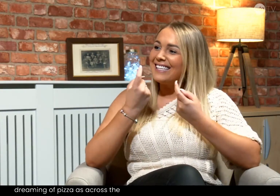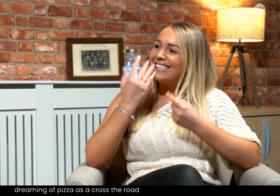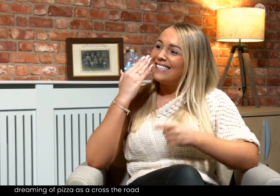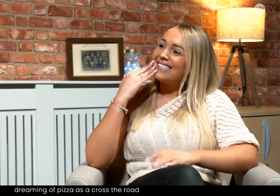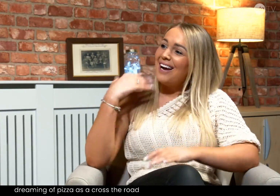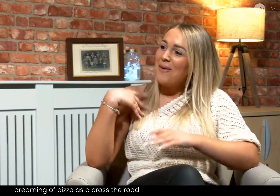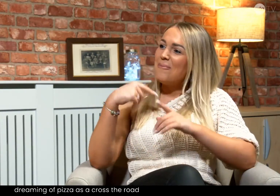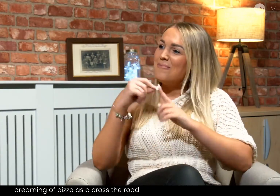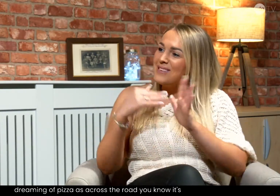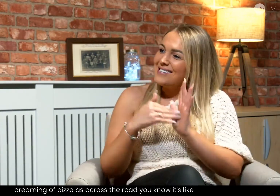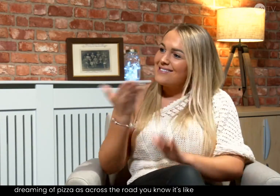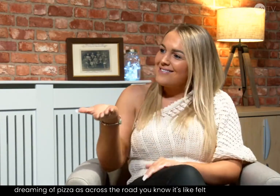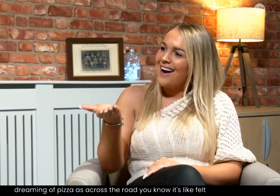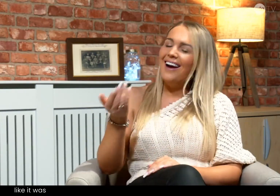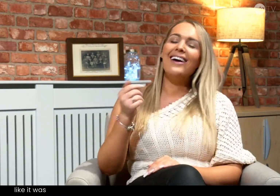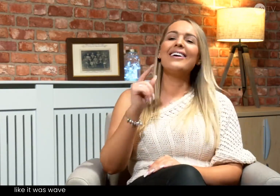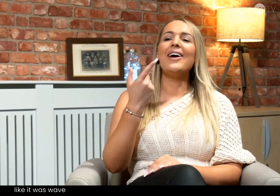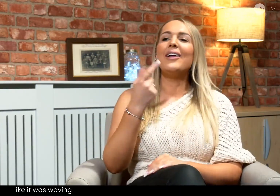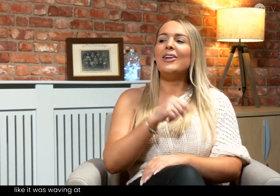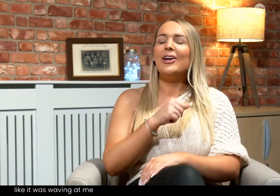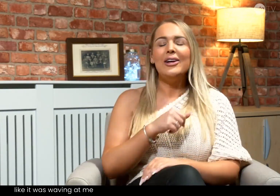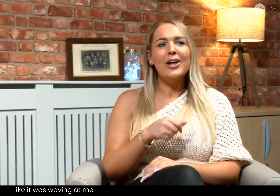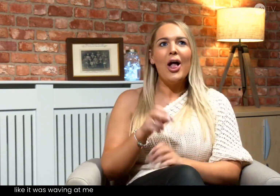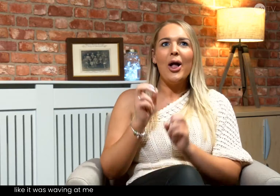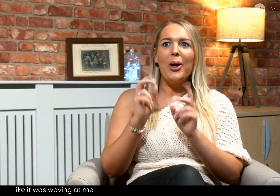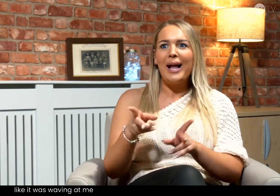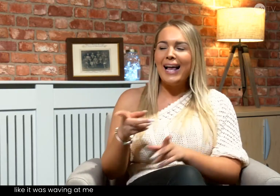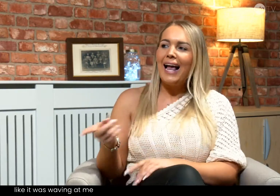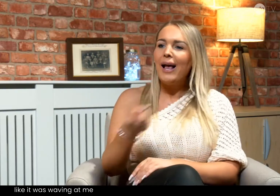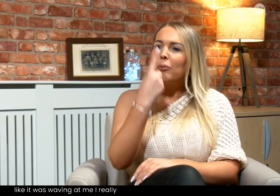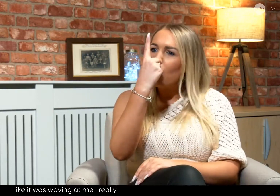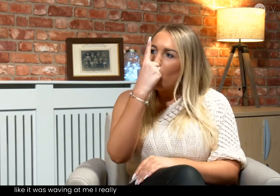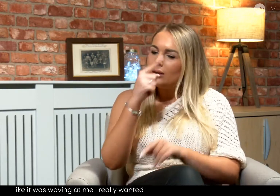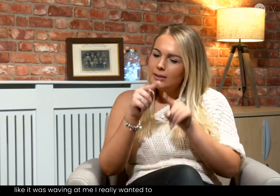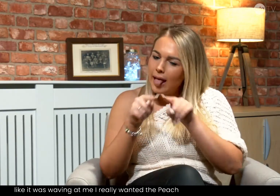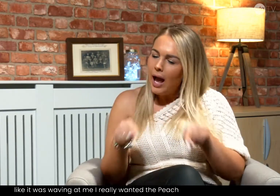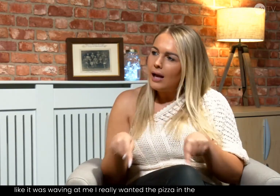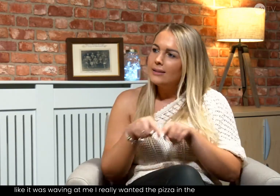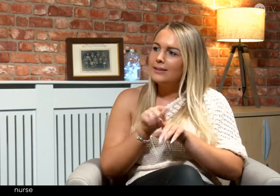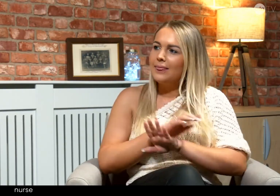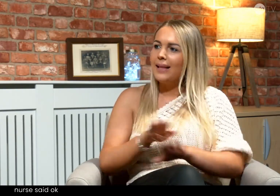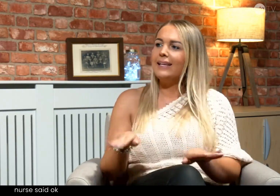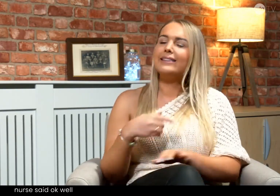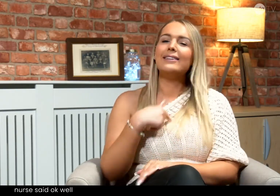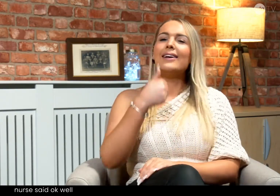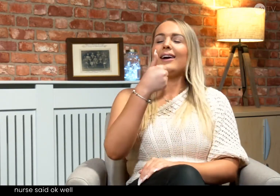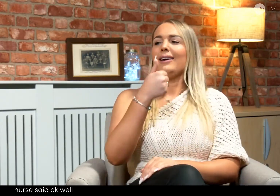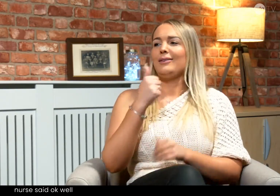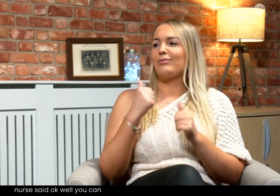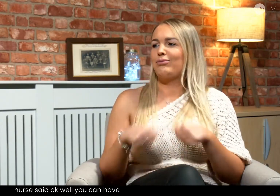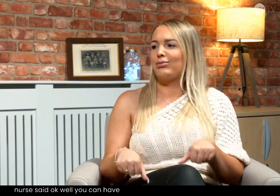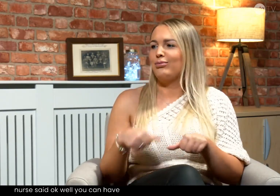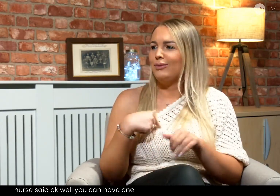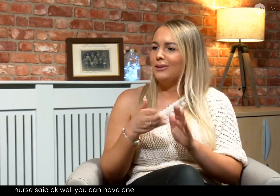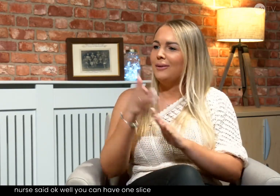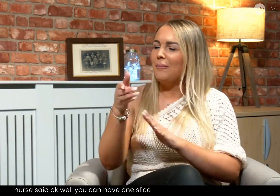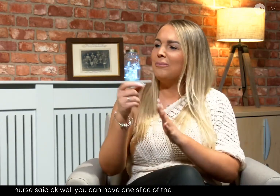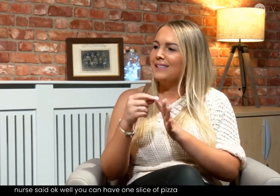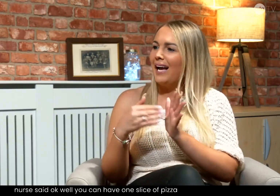like it was waving at me. I really wanted the pizza. And the nurse said, okay, well, you can have one slice of pizza, that's it. And so finally